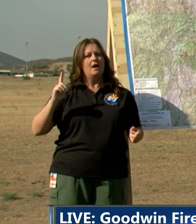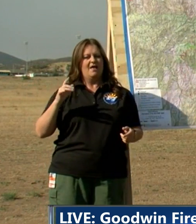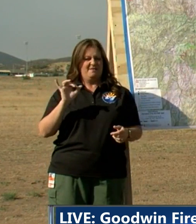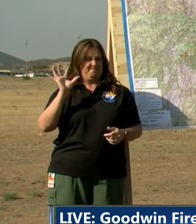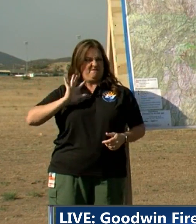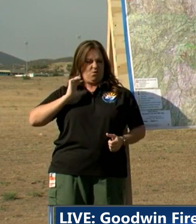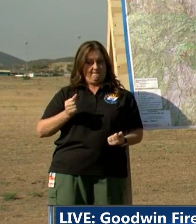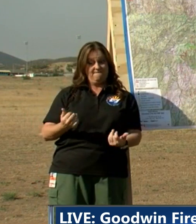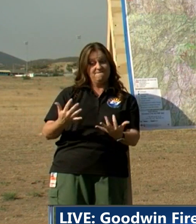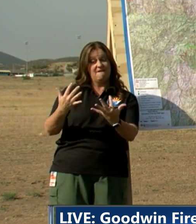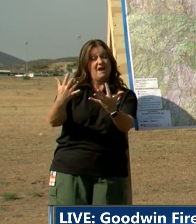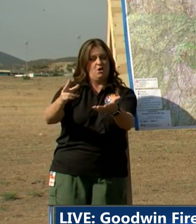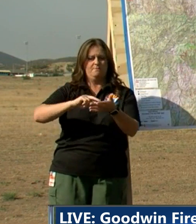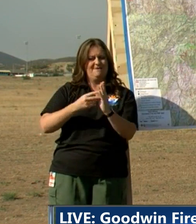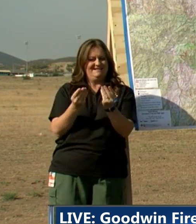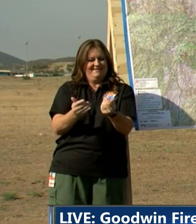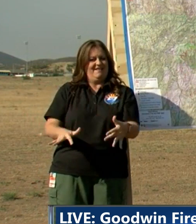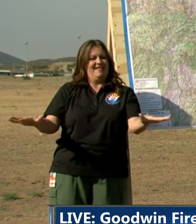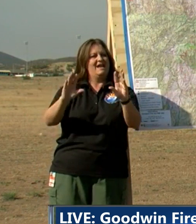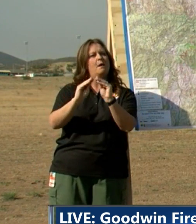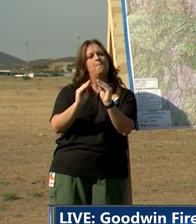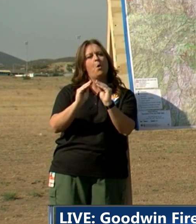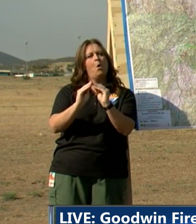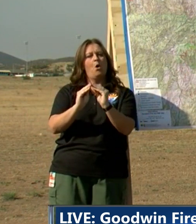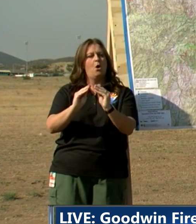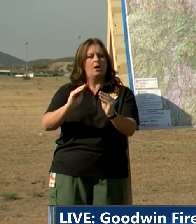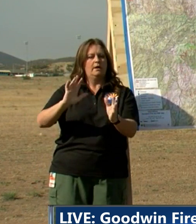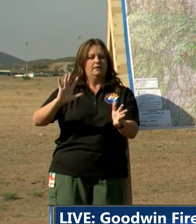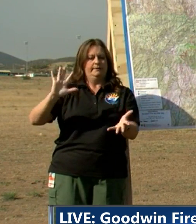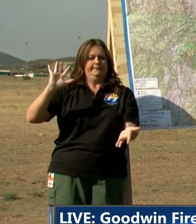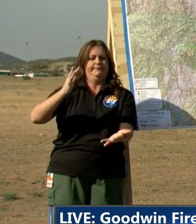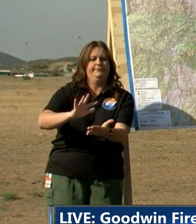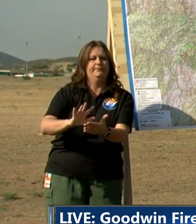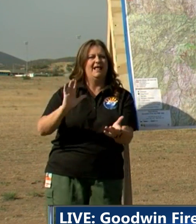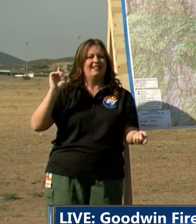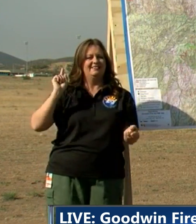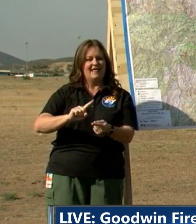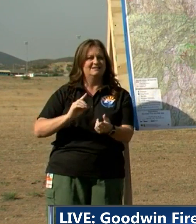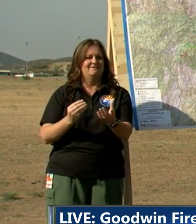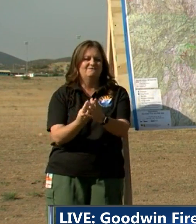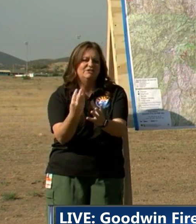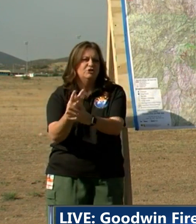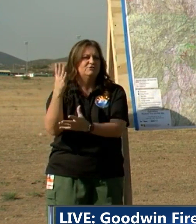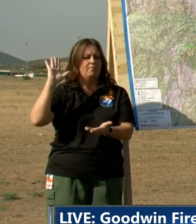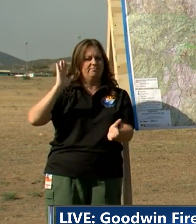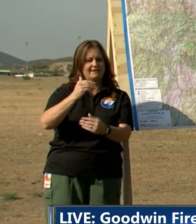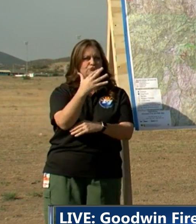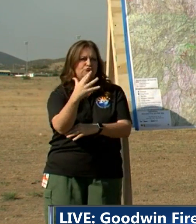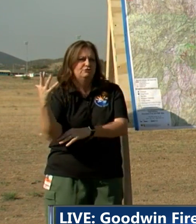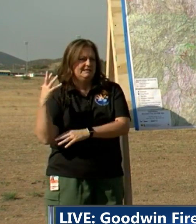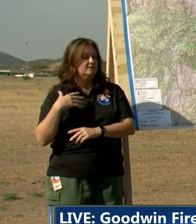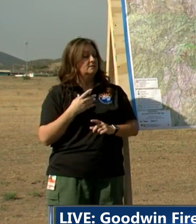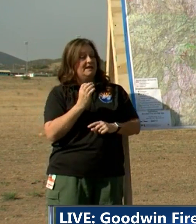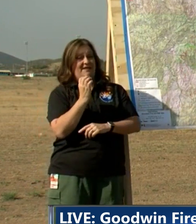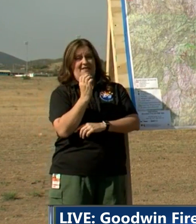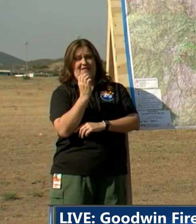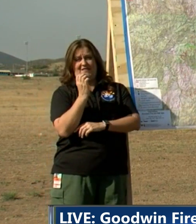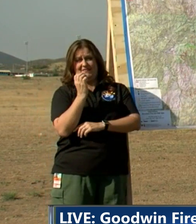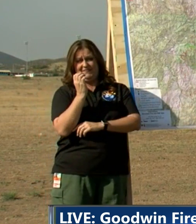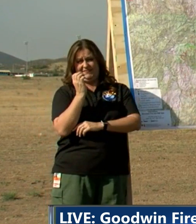off, makes it a lot easier for firefighters to get a handle on that. As you come up the east side here on the Mayor